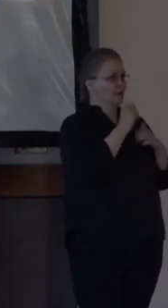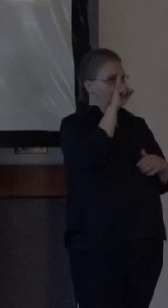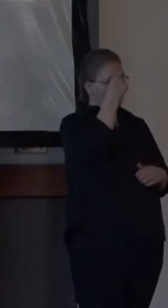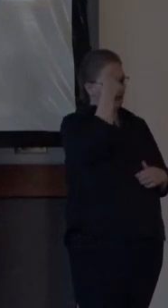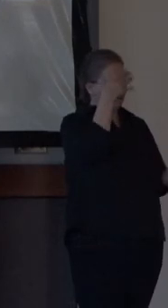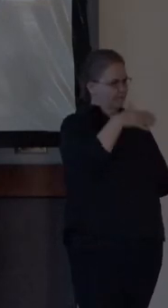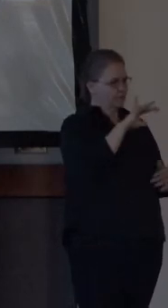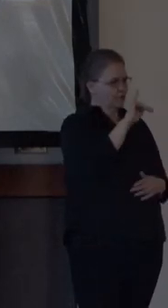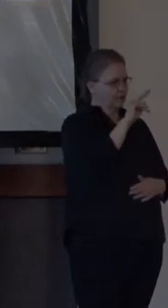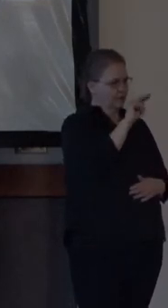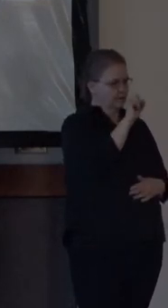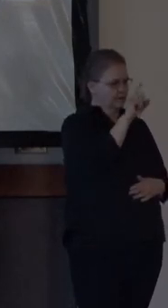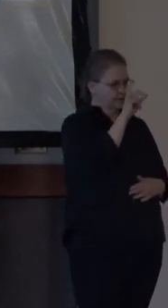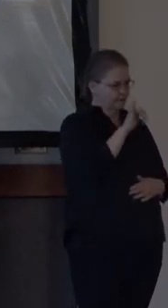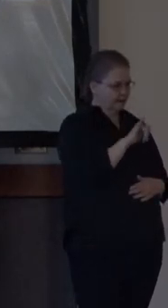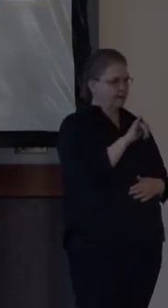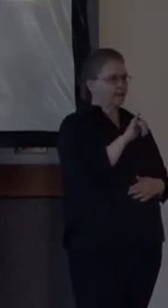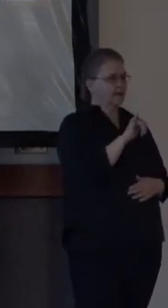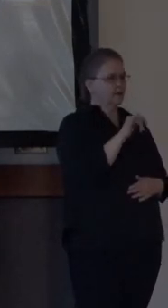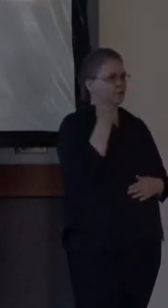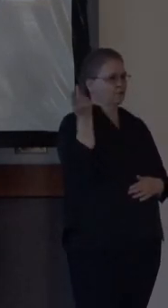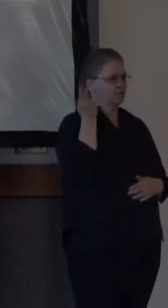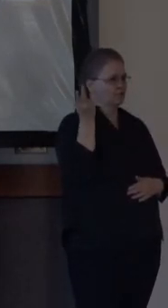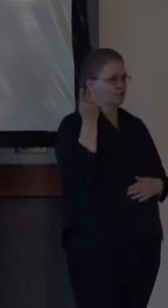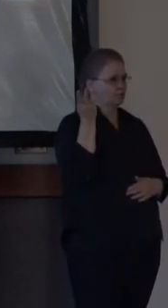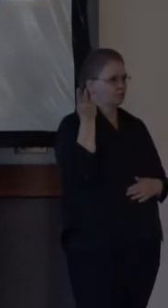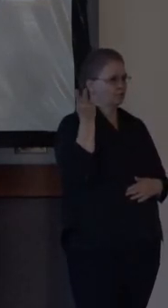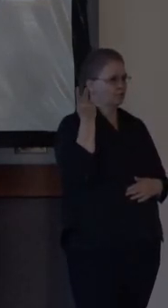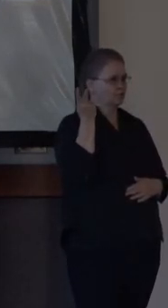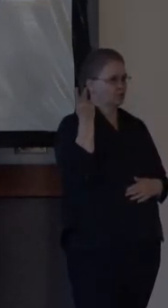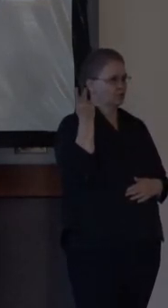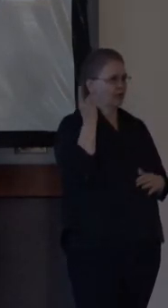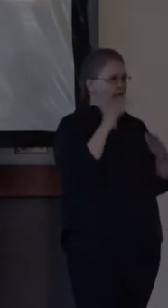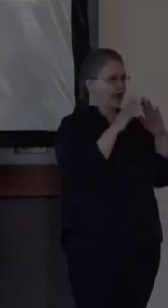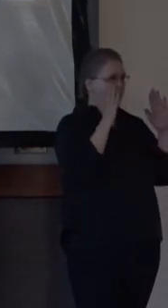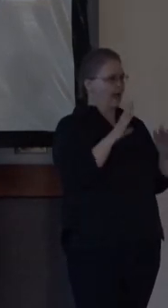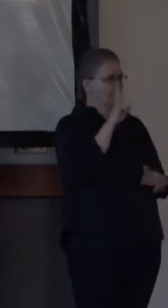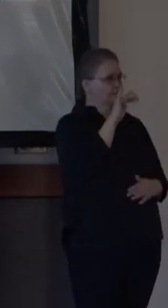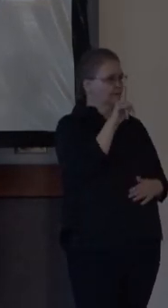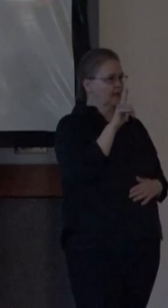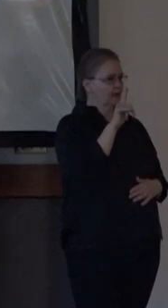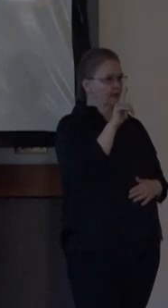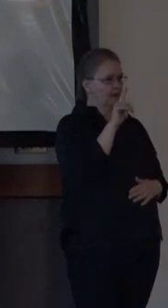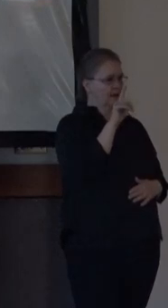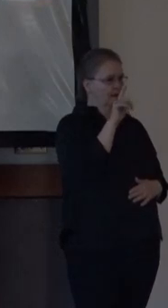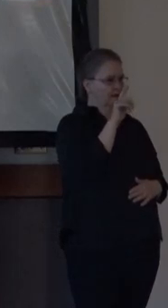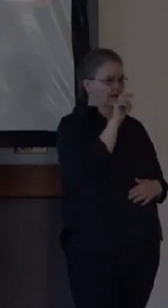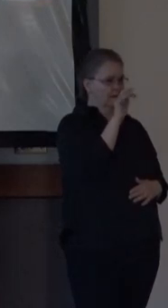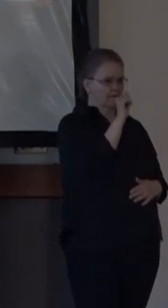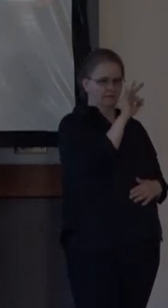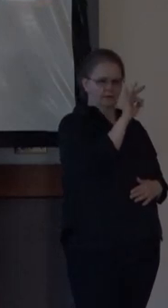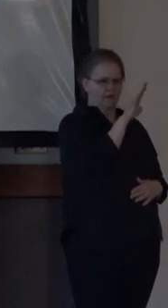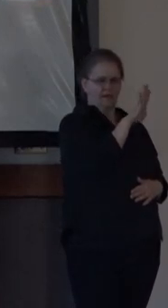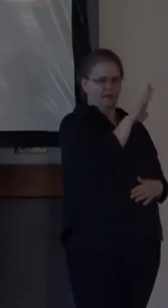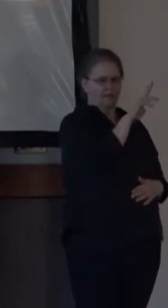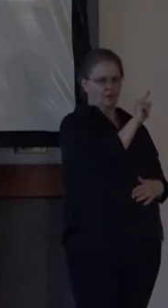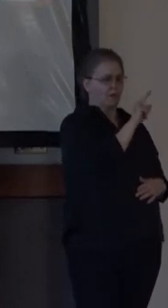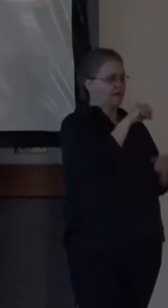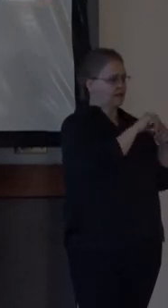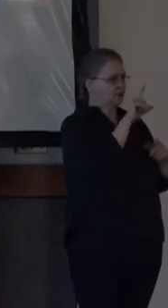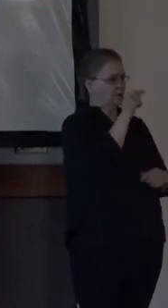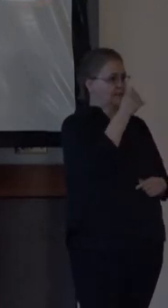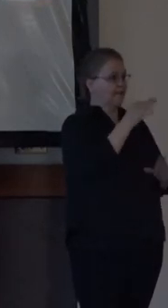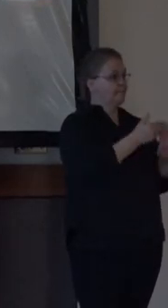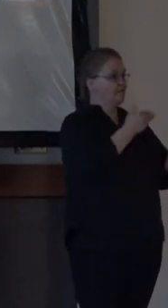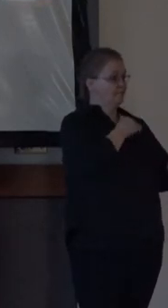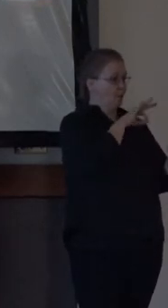Governor Inslee when we got House Bill 1931 passed in, I think, 2019, before I